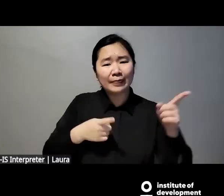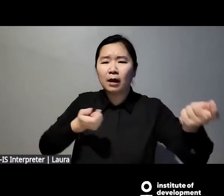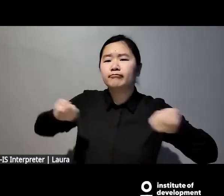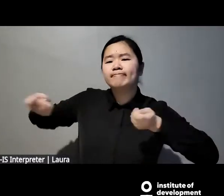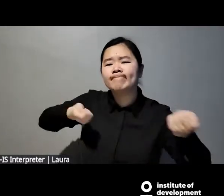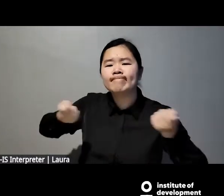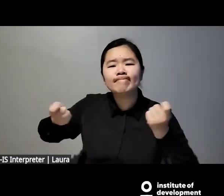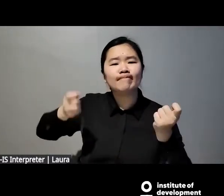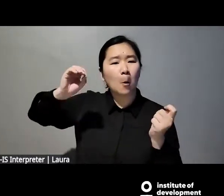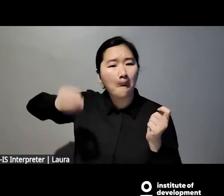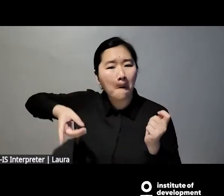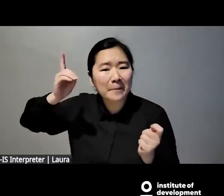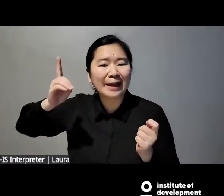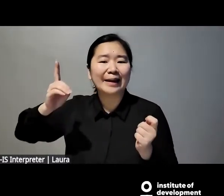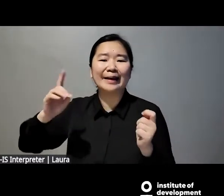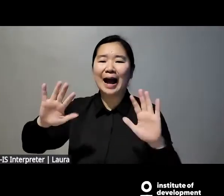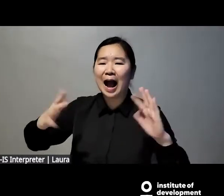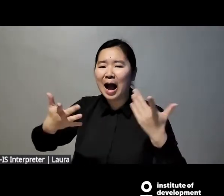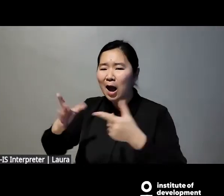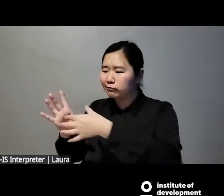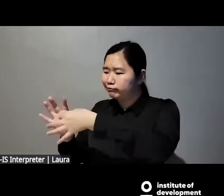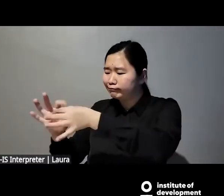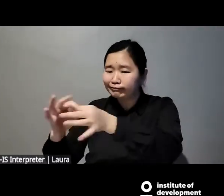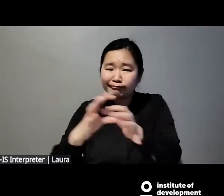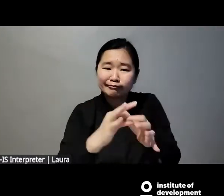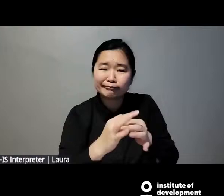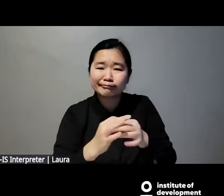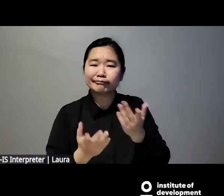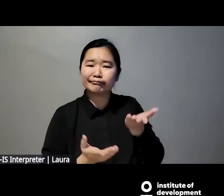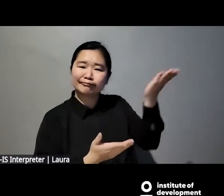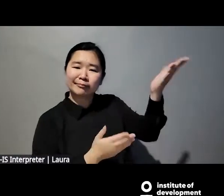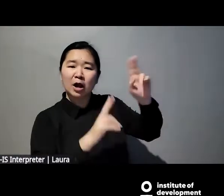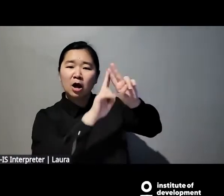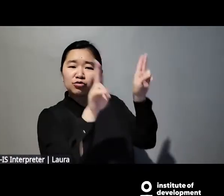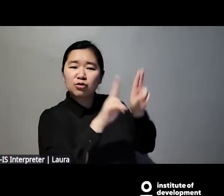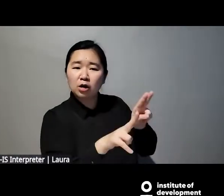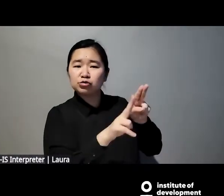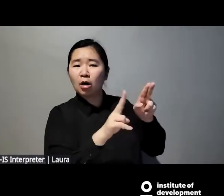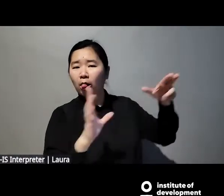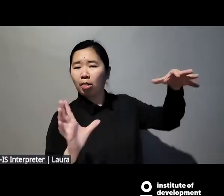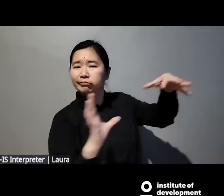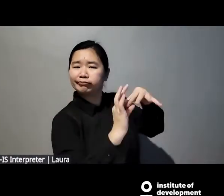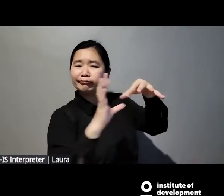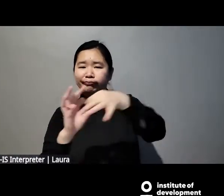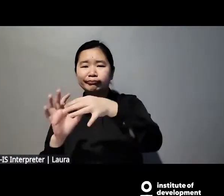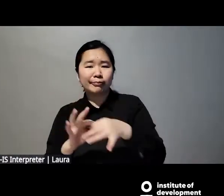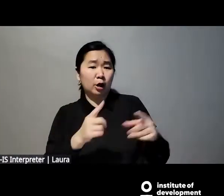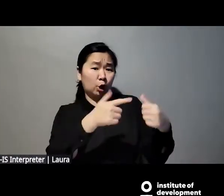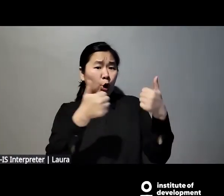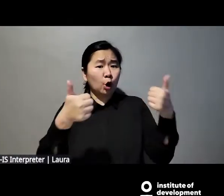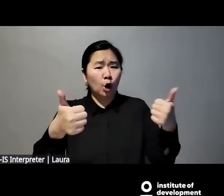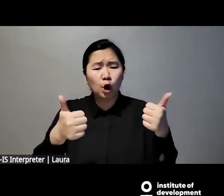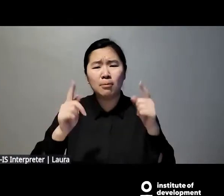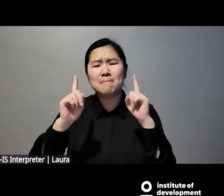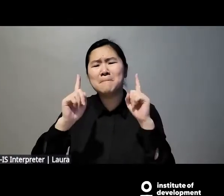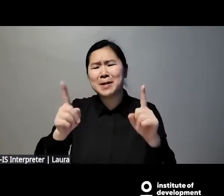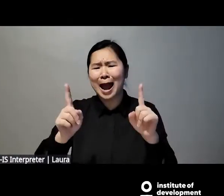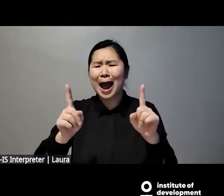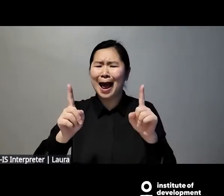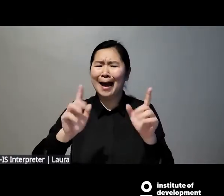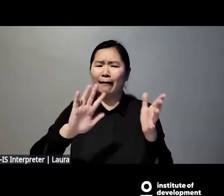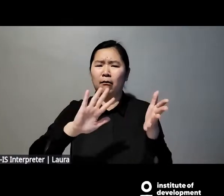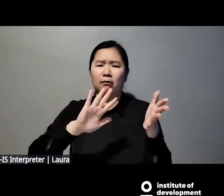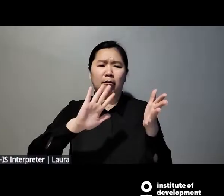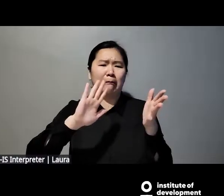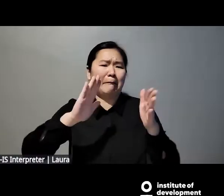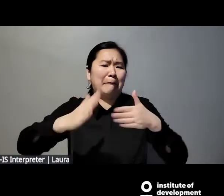rural communities, for example, may be disadvantaged. So how do we ensure that these bodies do not become